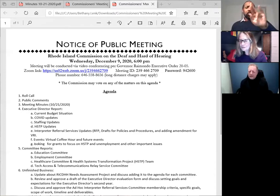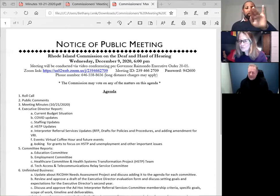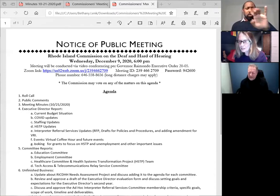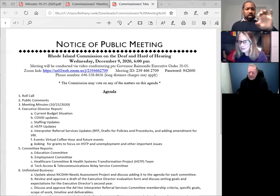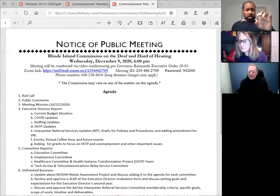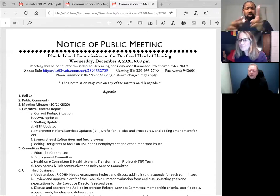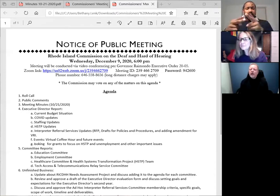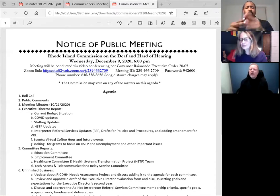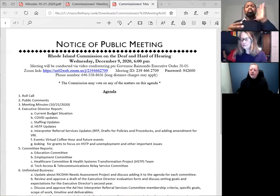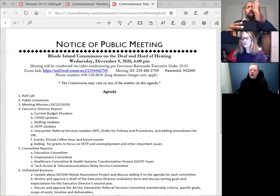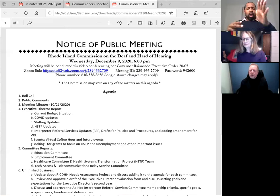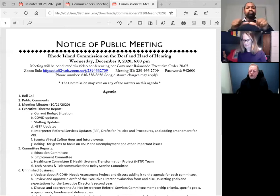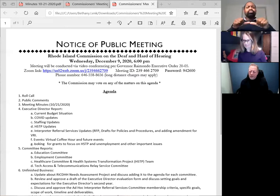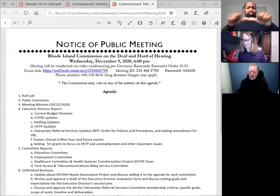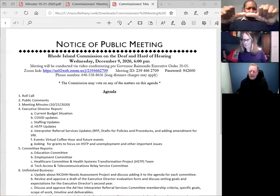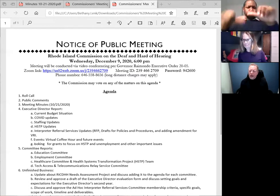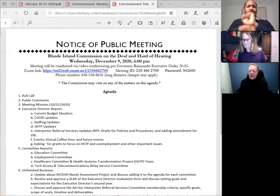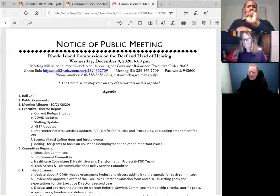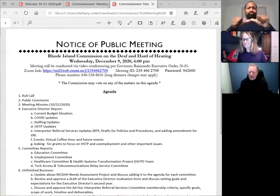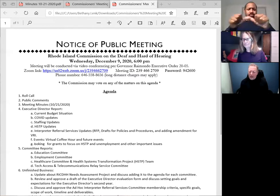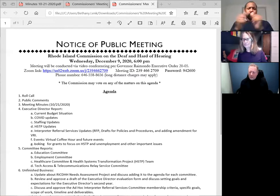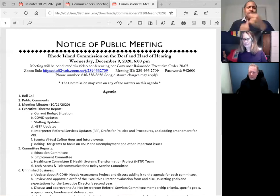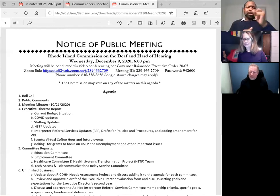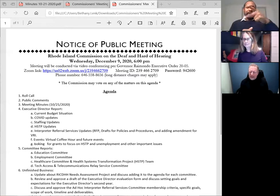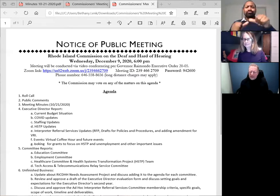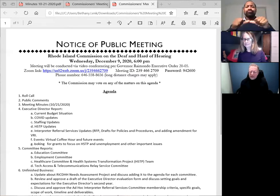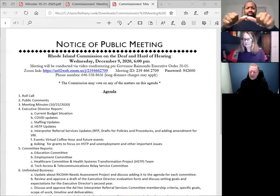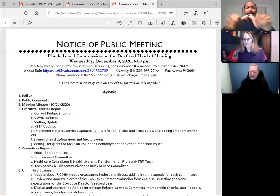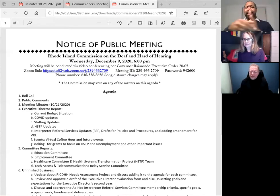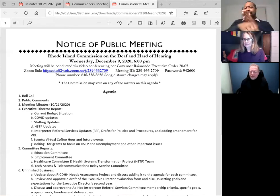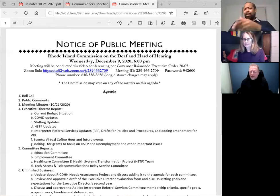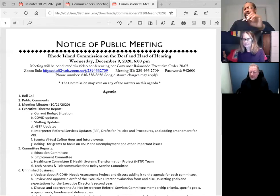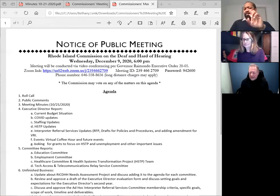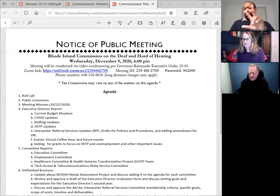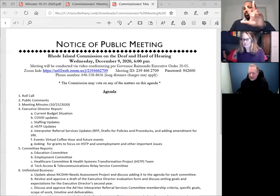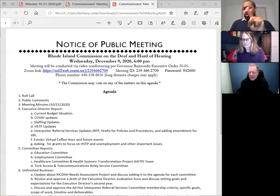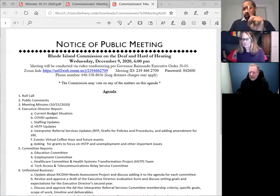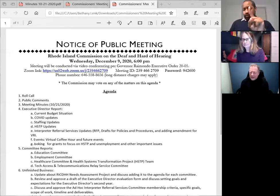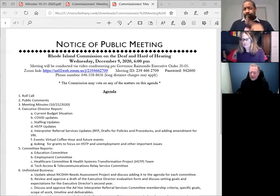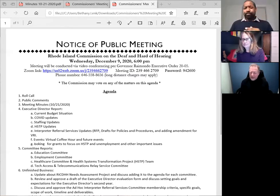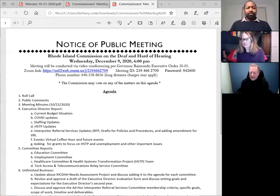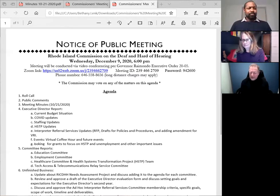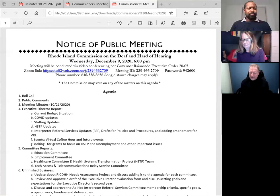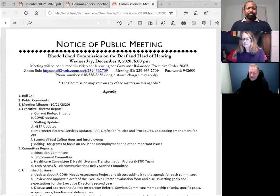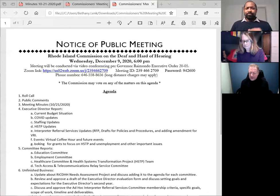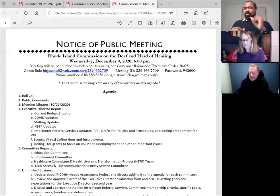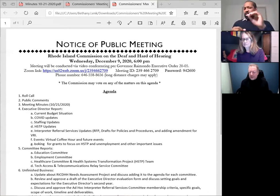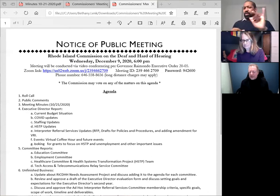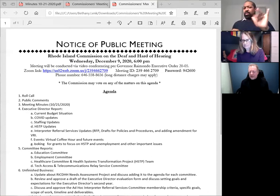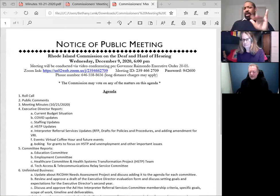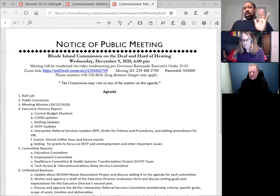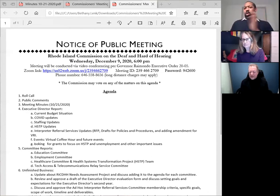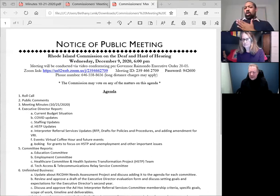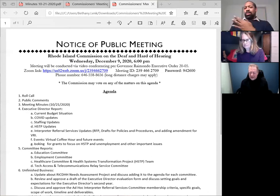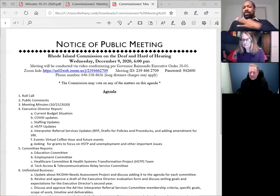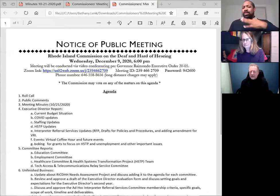Alexander LaFair Freer. Yeah, is going to remain on with the HSTP project after December 31st. So they will continue